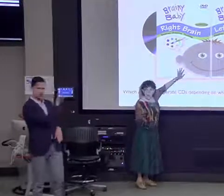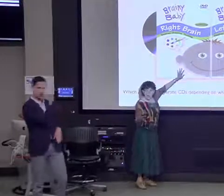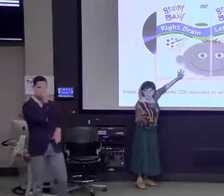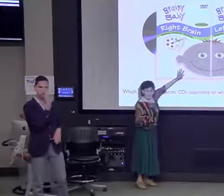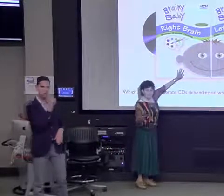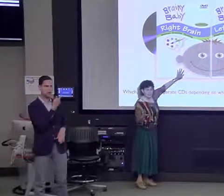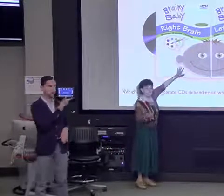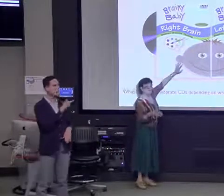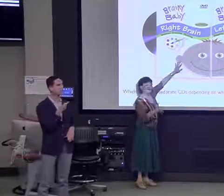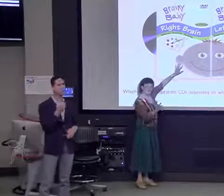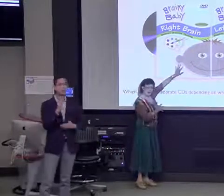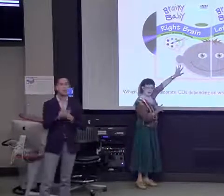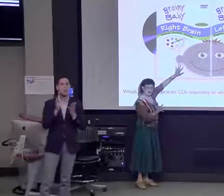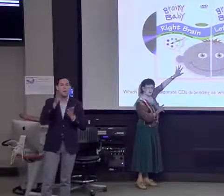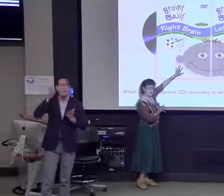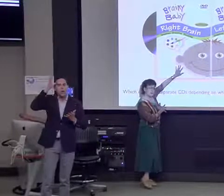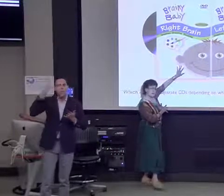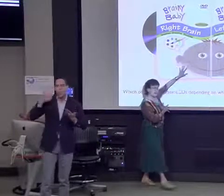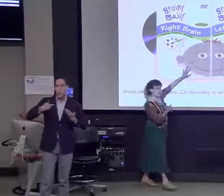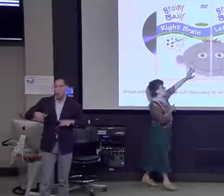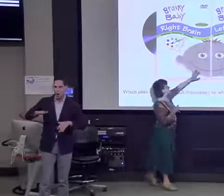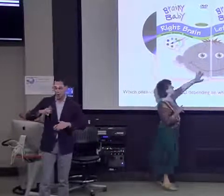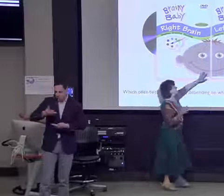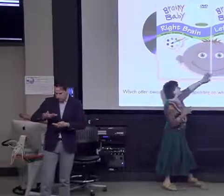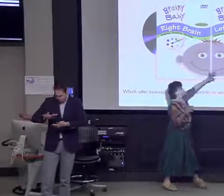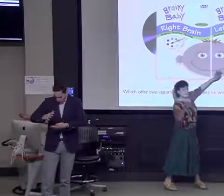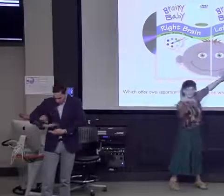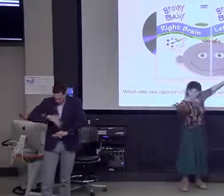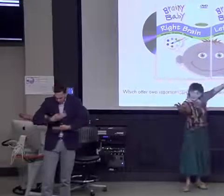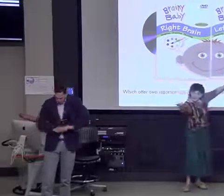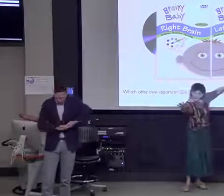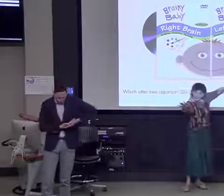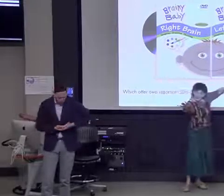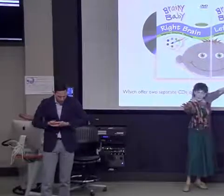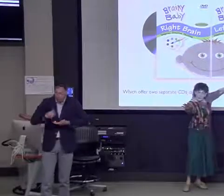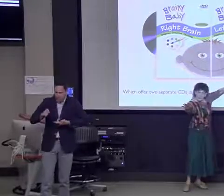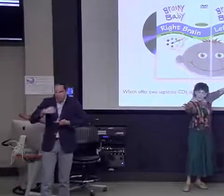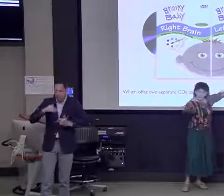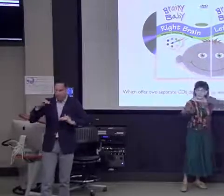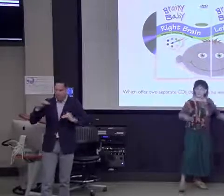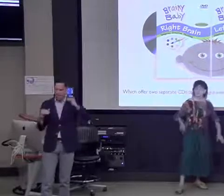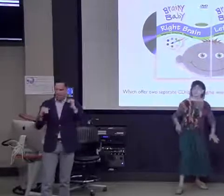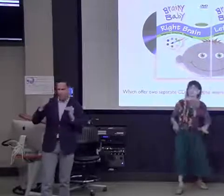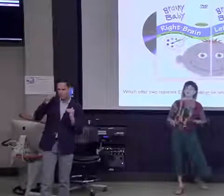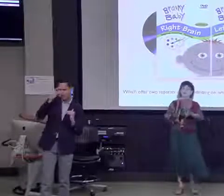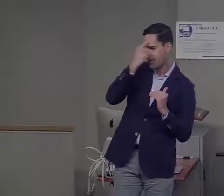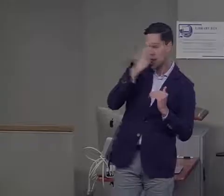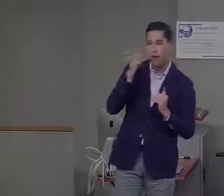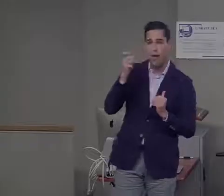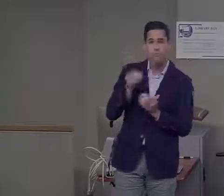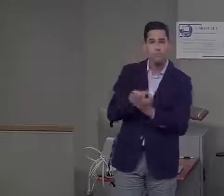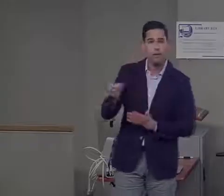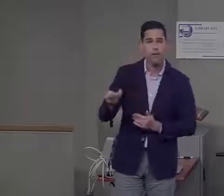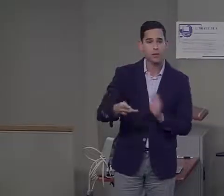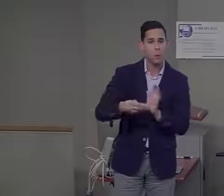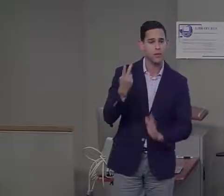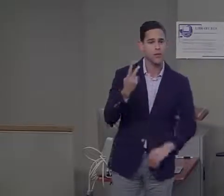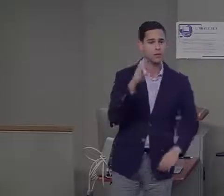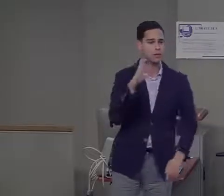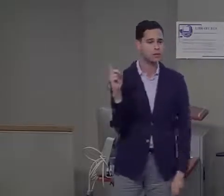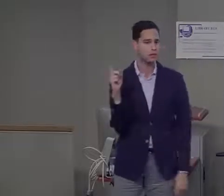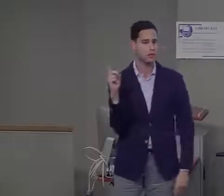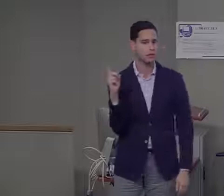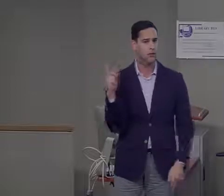be unbalanced. So if you buy the right brain CD, you must also buy the left brain CD so you can throw out your money twice.